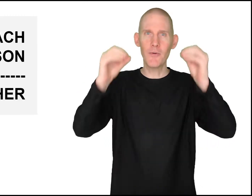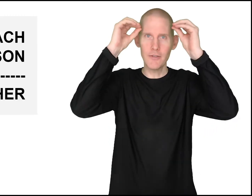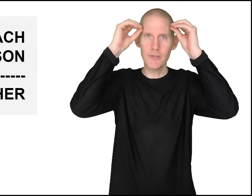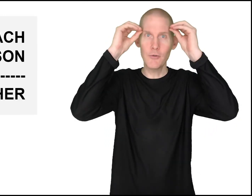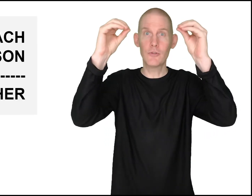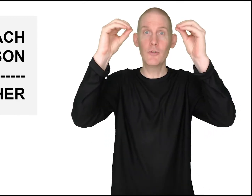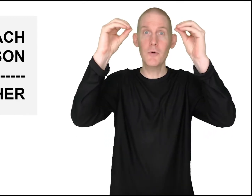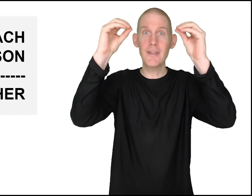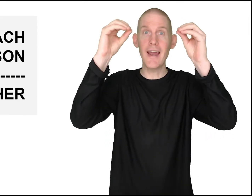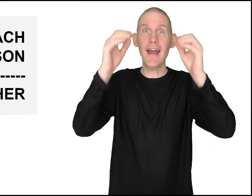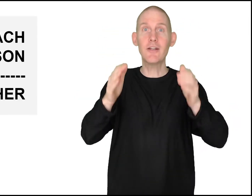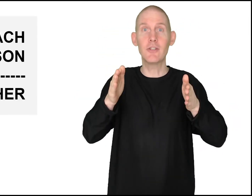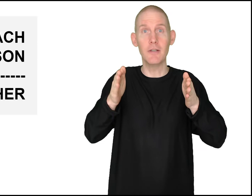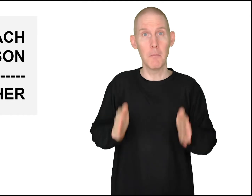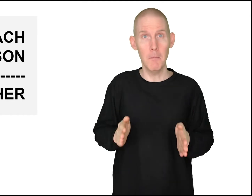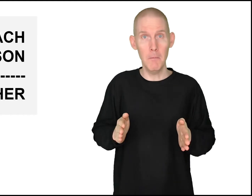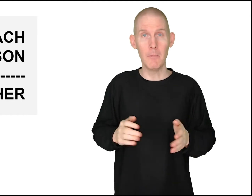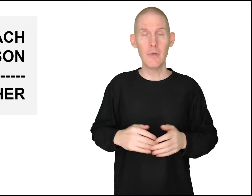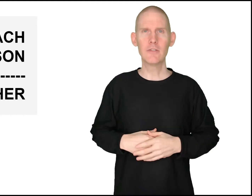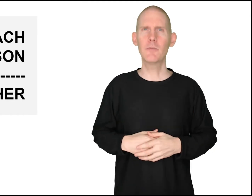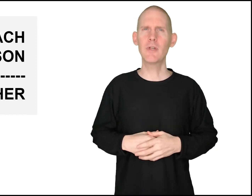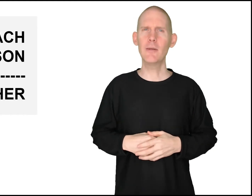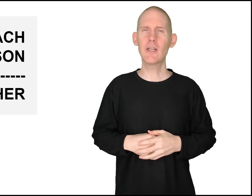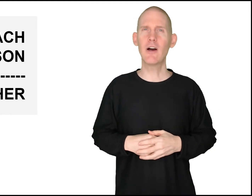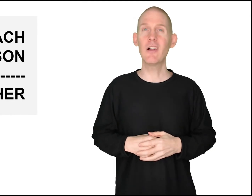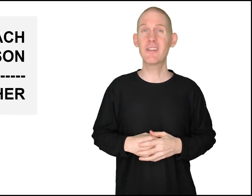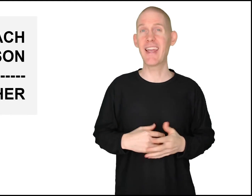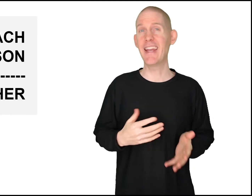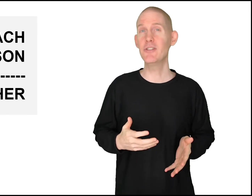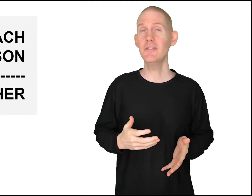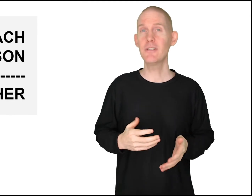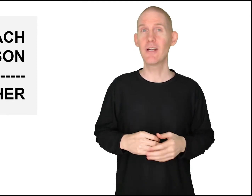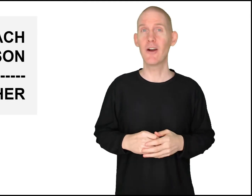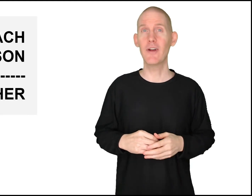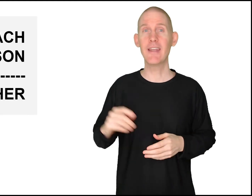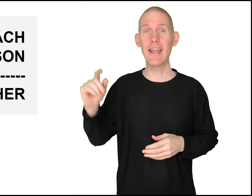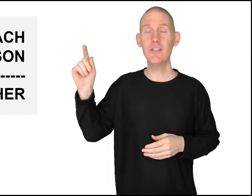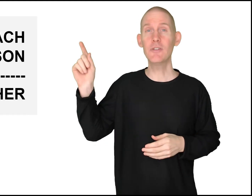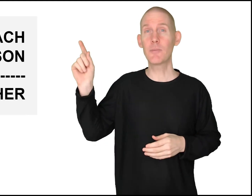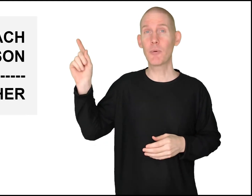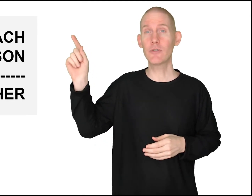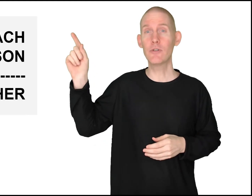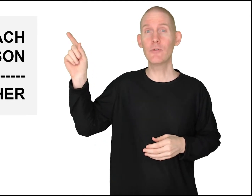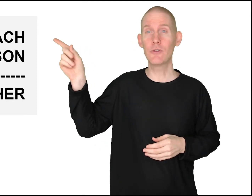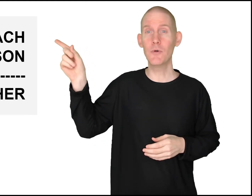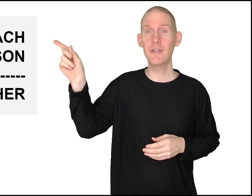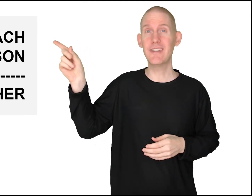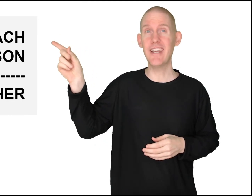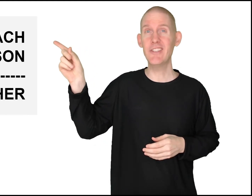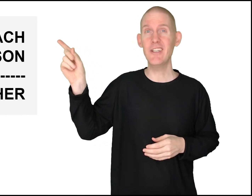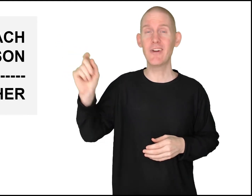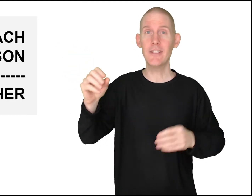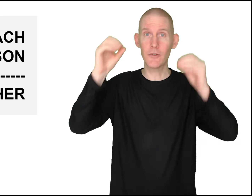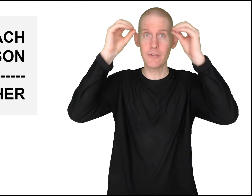ones who's doing the action. Sometimes they call it the agent, all right? The agent, the person who's doing the teaching, right? So